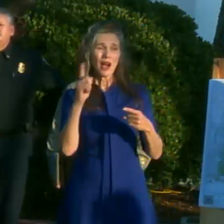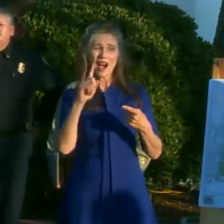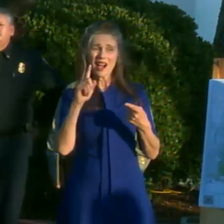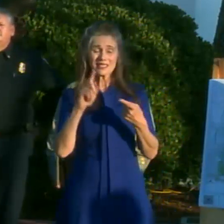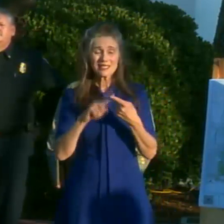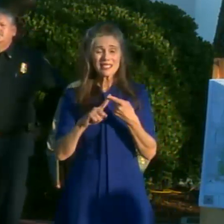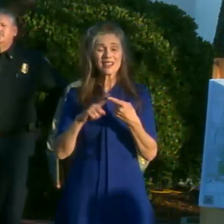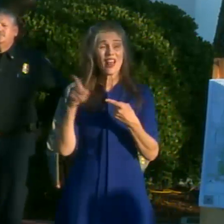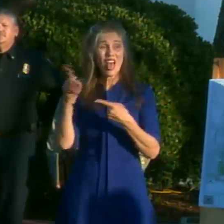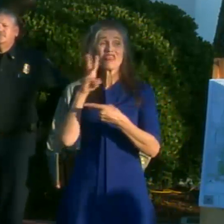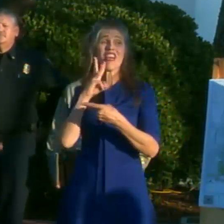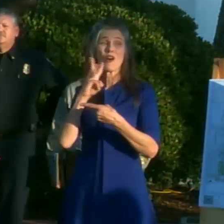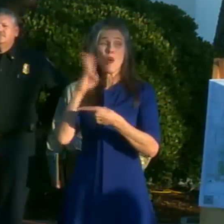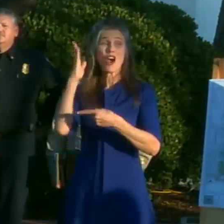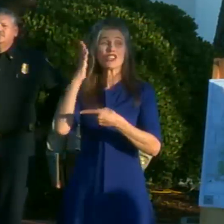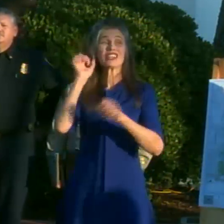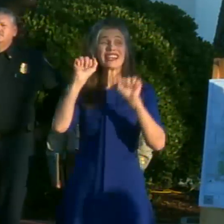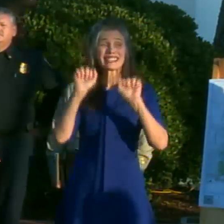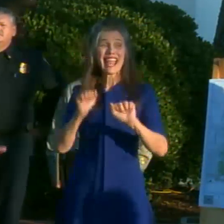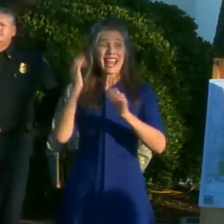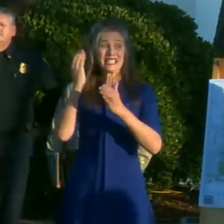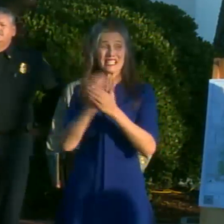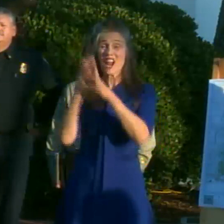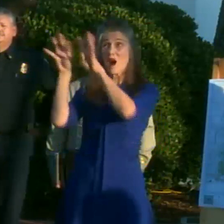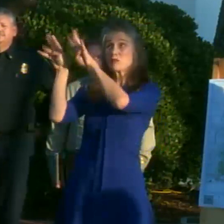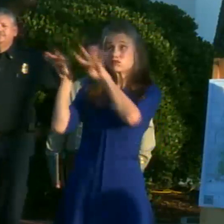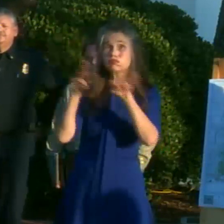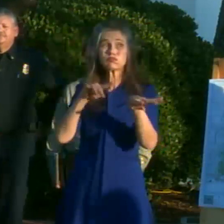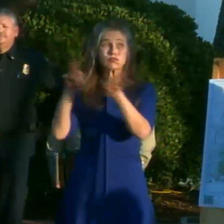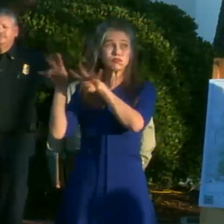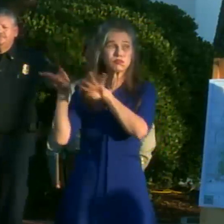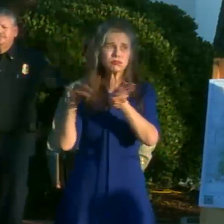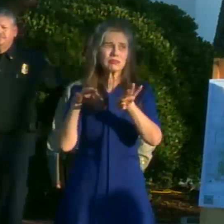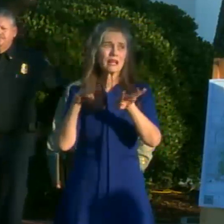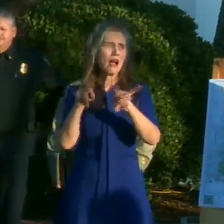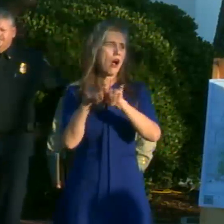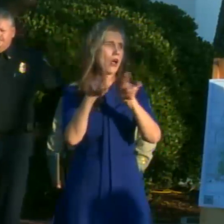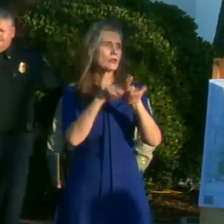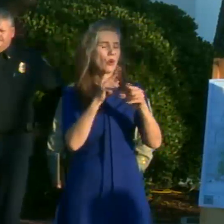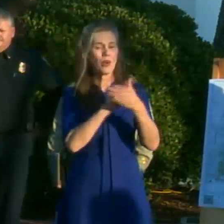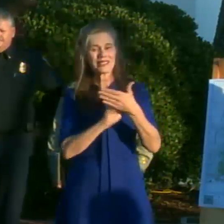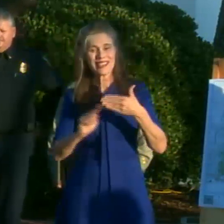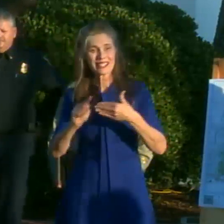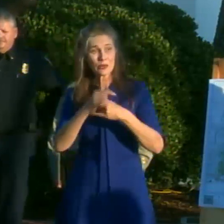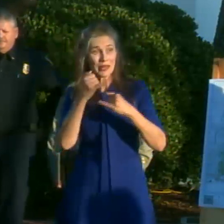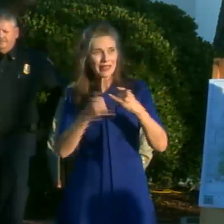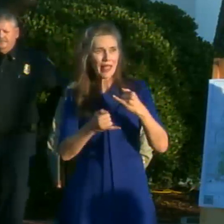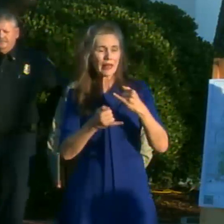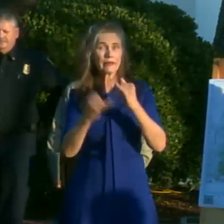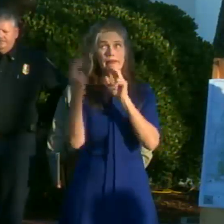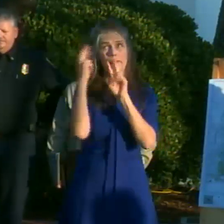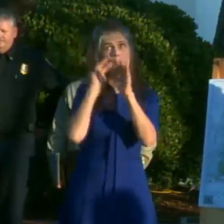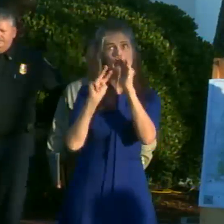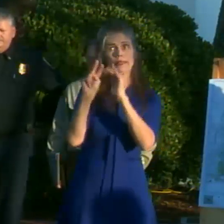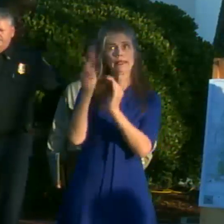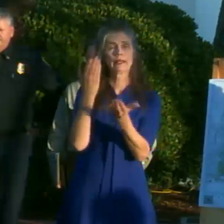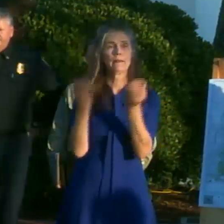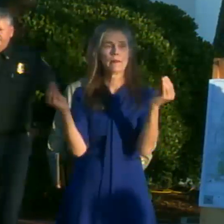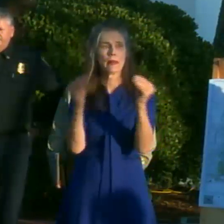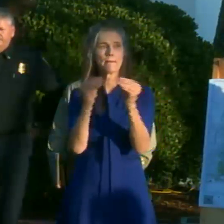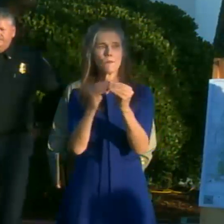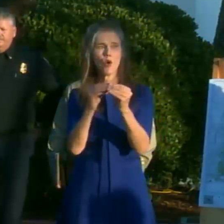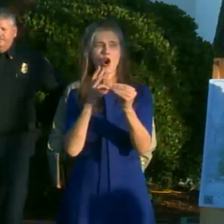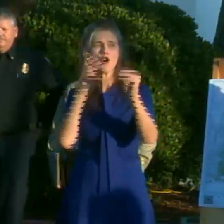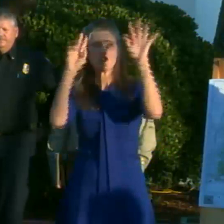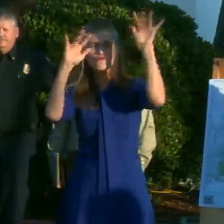water to stop, and then we have another rainstorm coming at the end of next week. So we may have a lot of issues